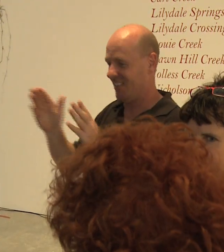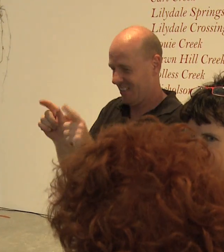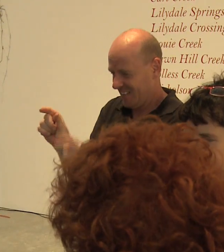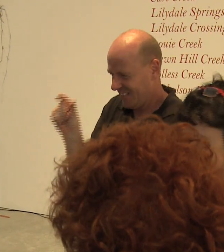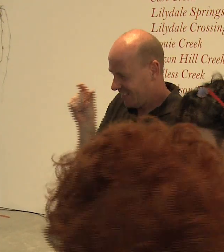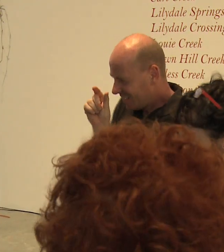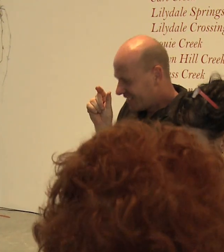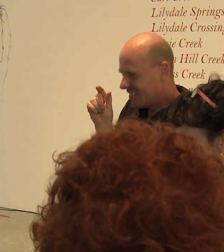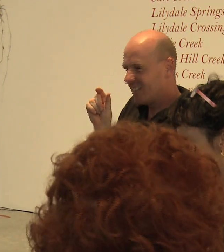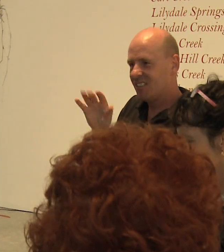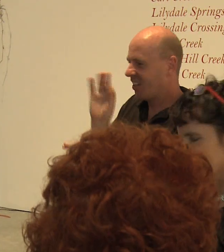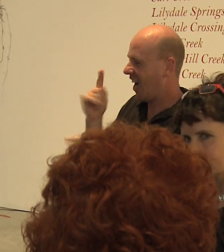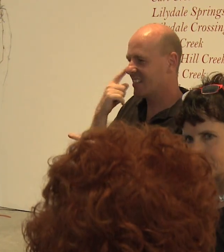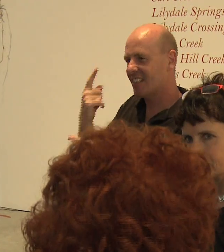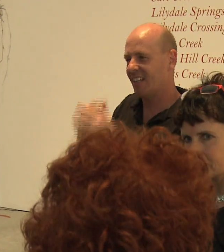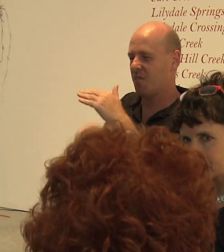of what it took